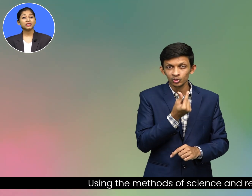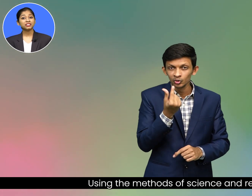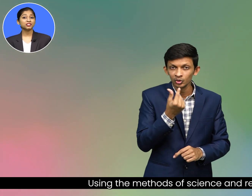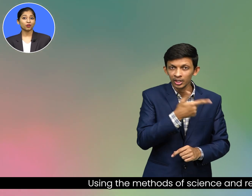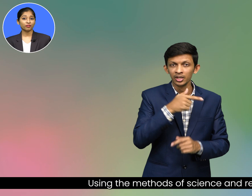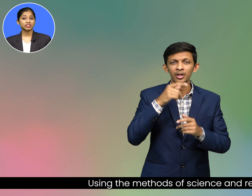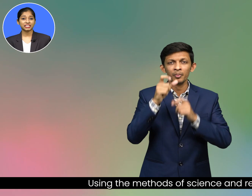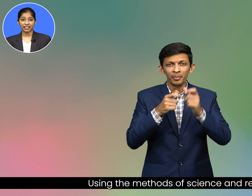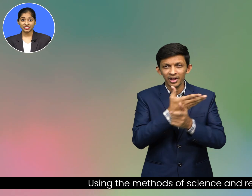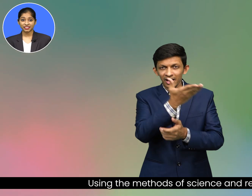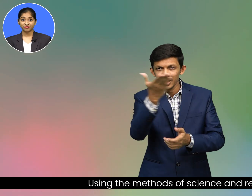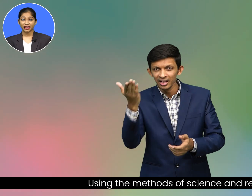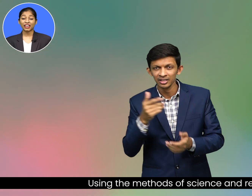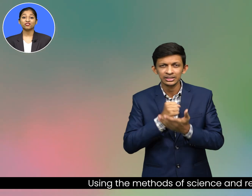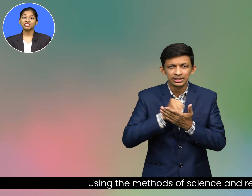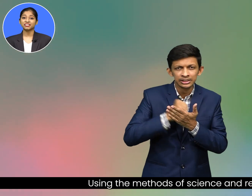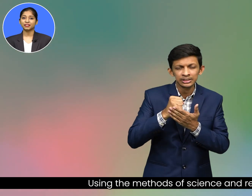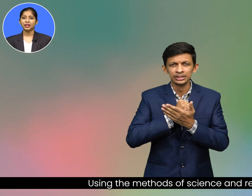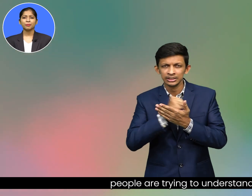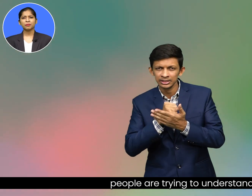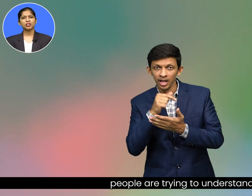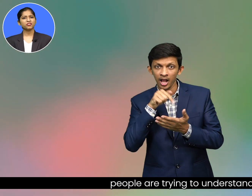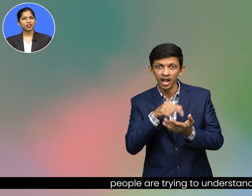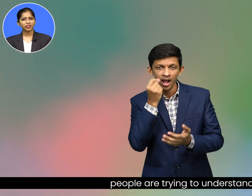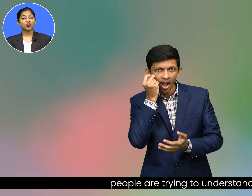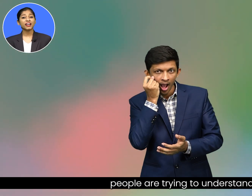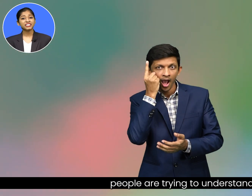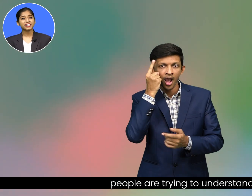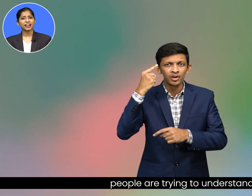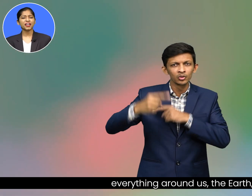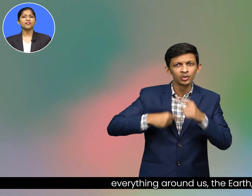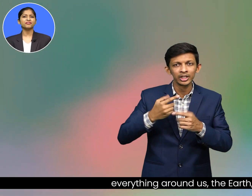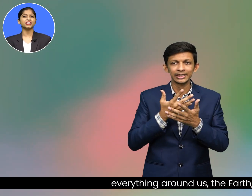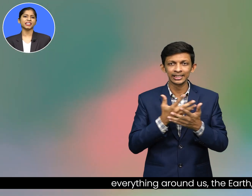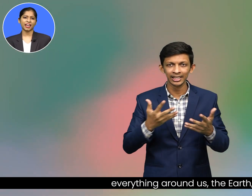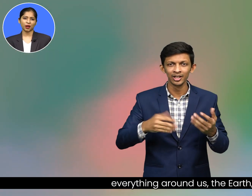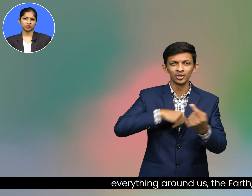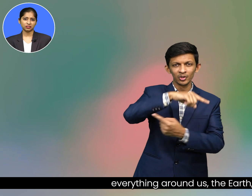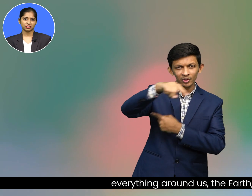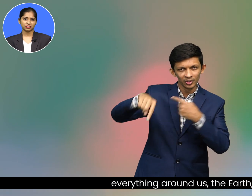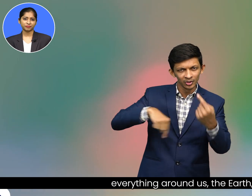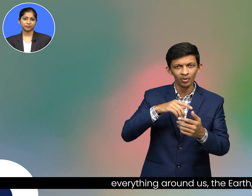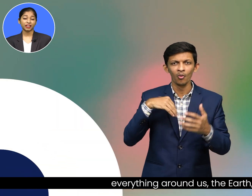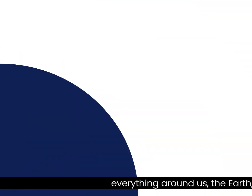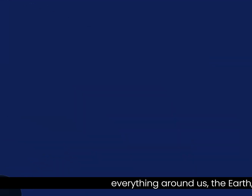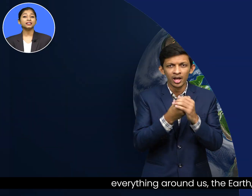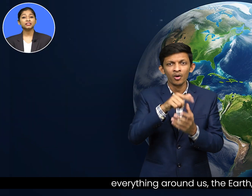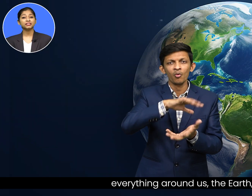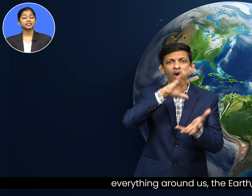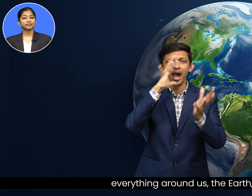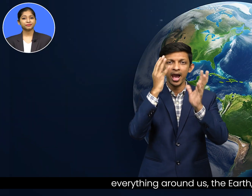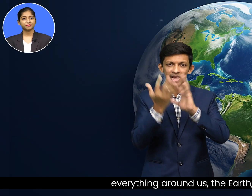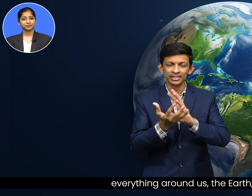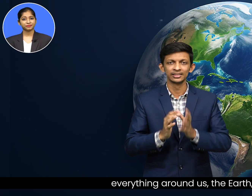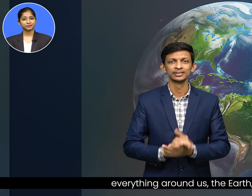Using the methods of science and reason, people are trying to understand everything around us. The